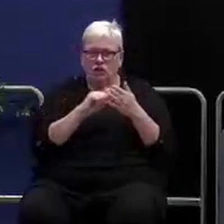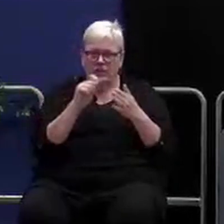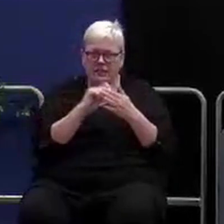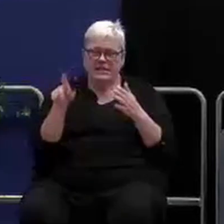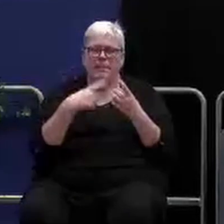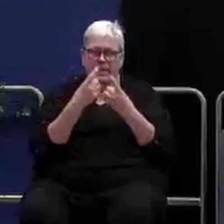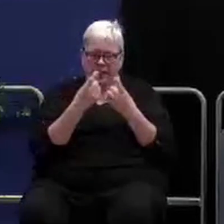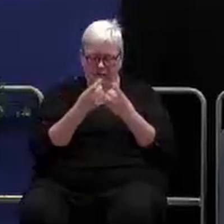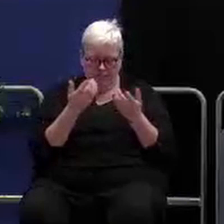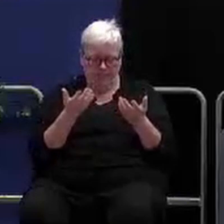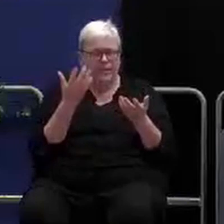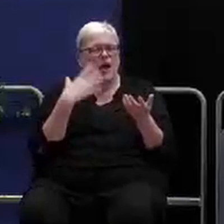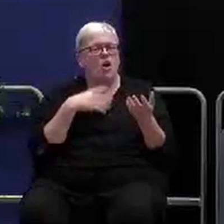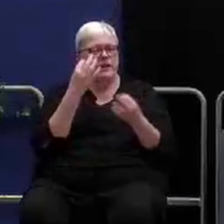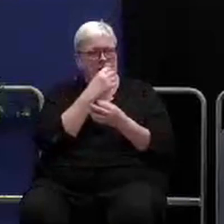completion, which is,